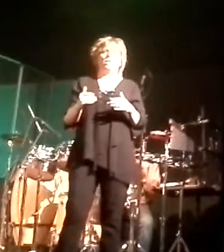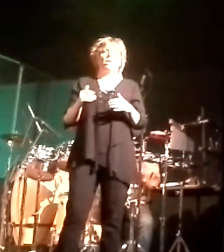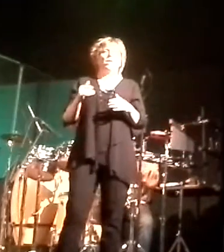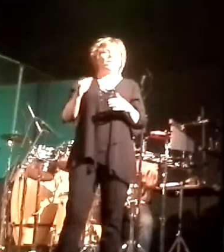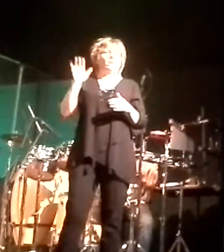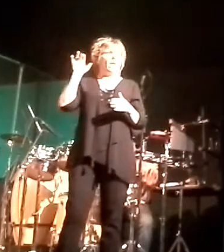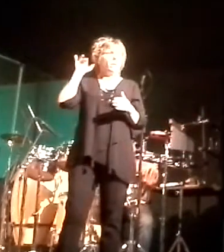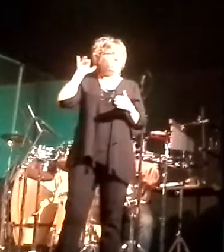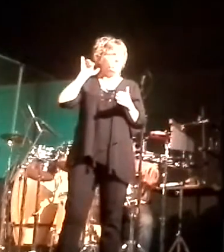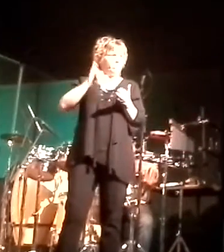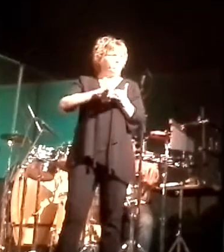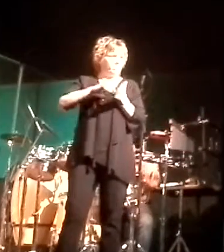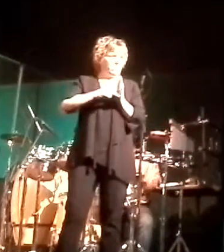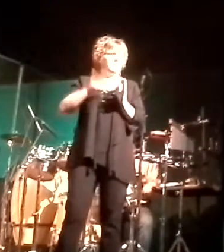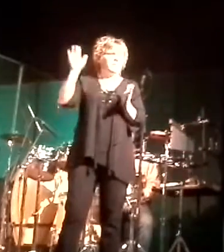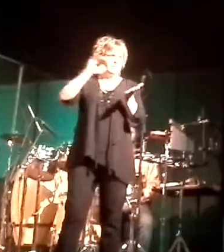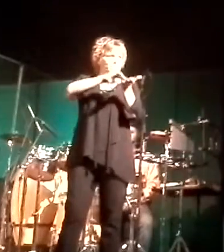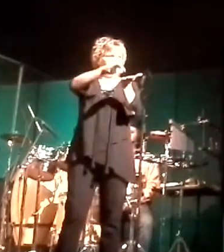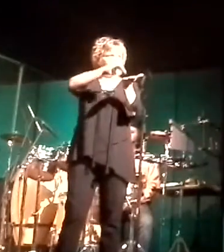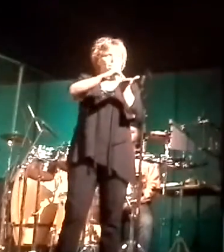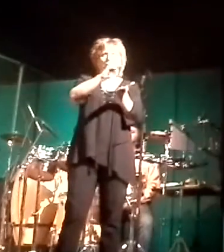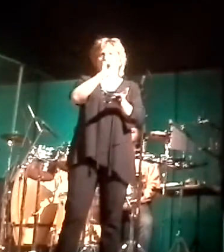is.